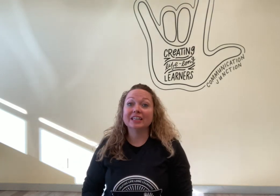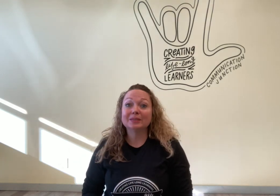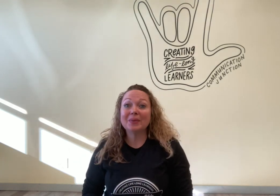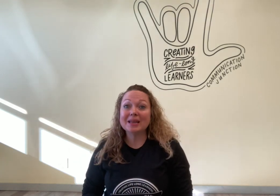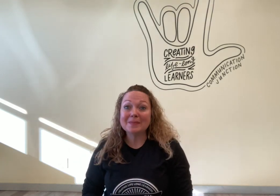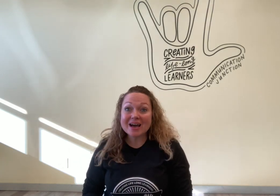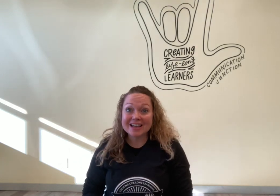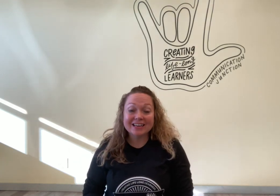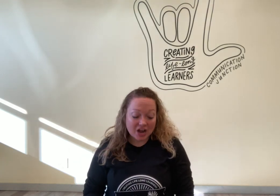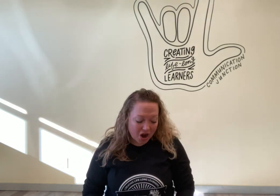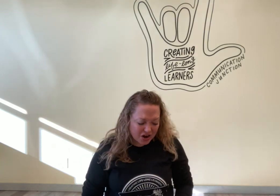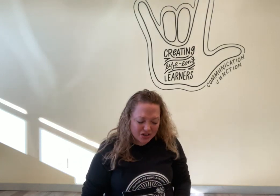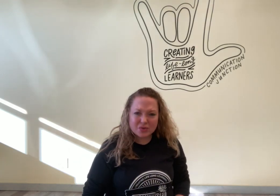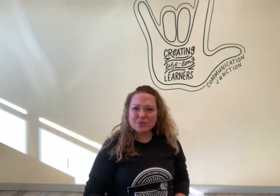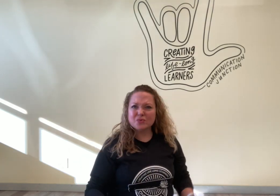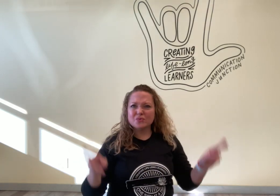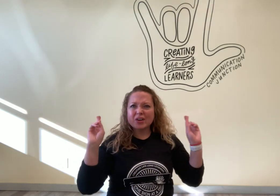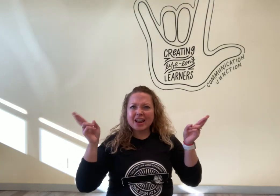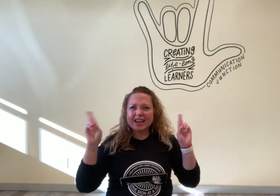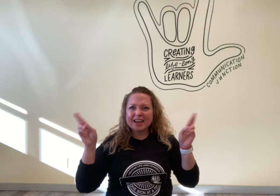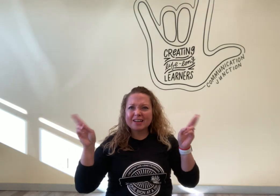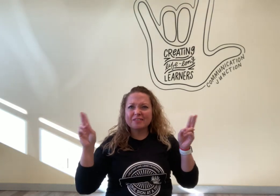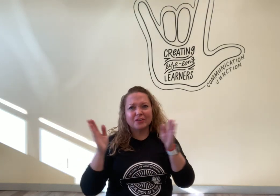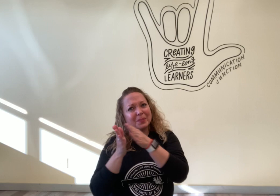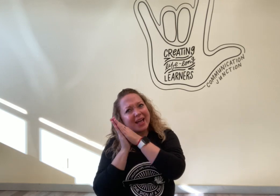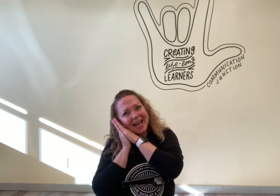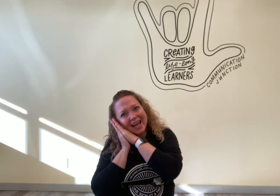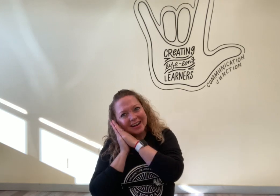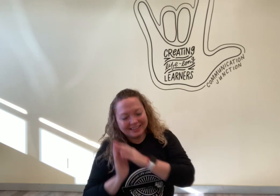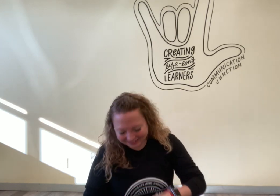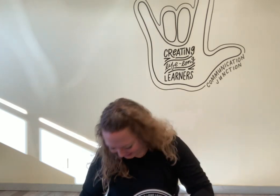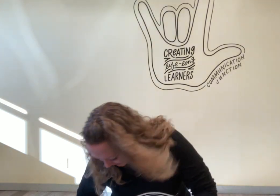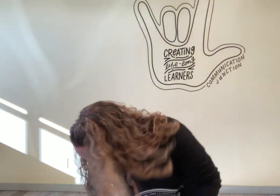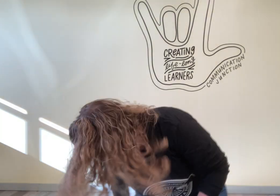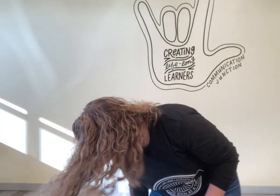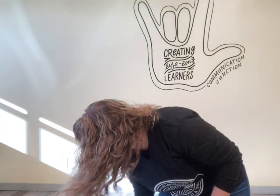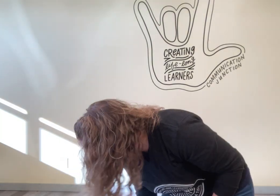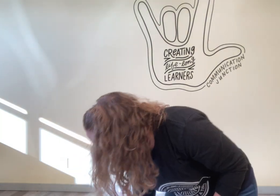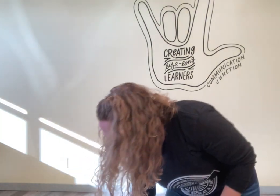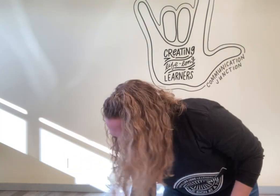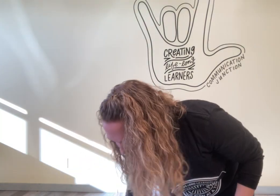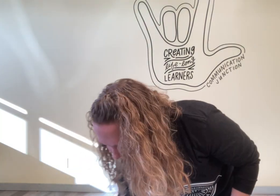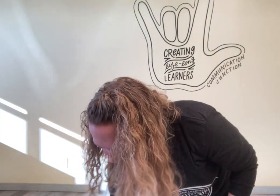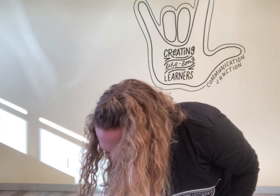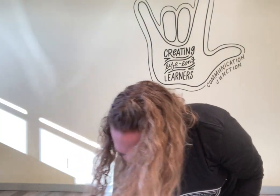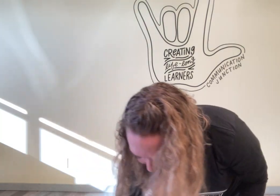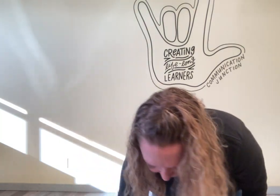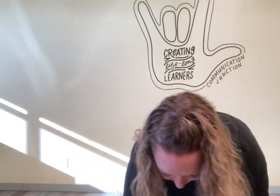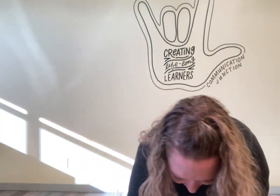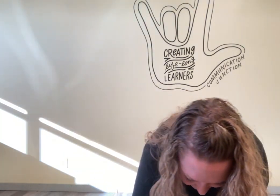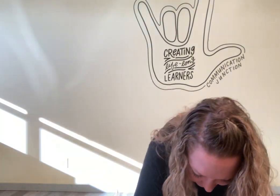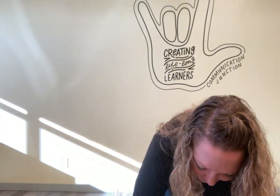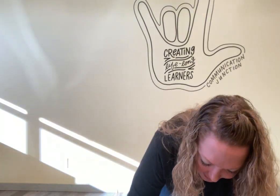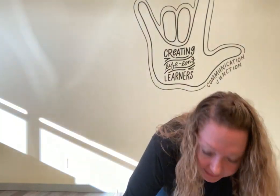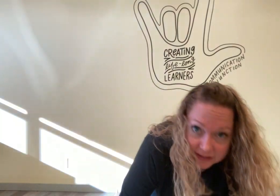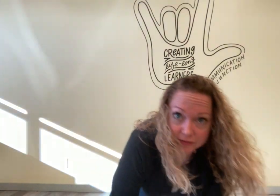P. Mudd, are you ready for bed? Here we go. Let me move up a little bit here. I got a lot of stuff on the